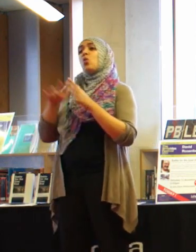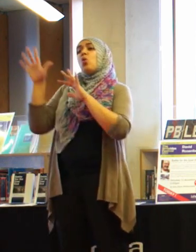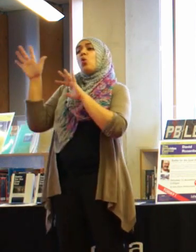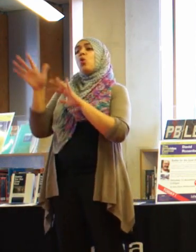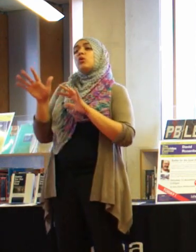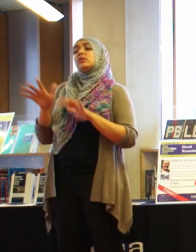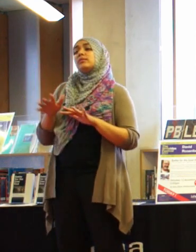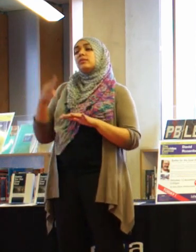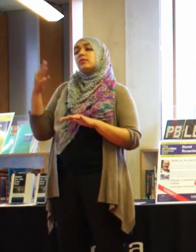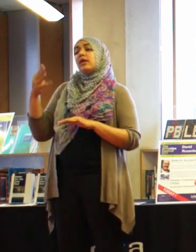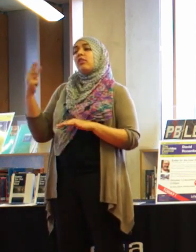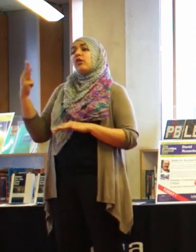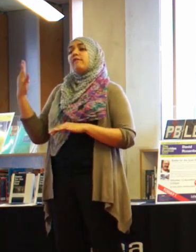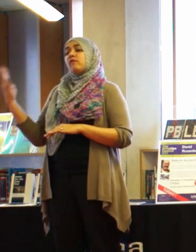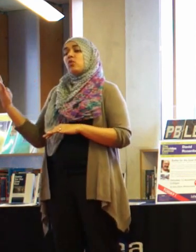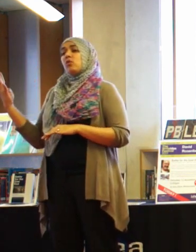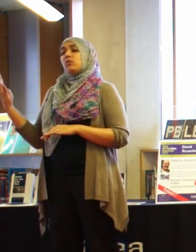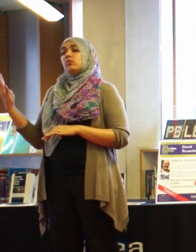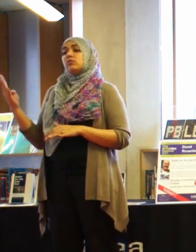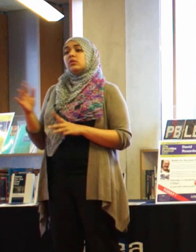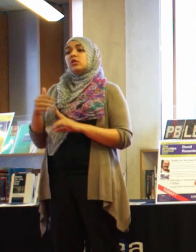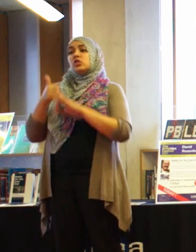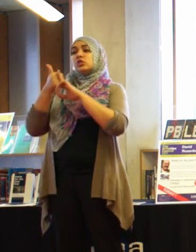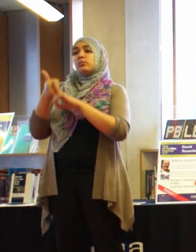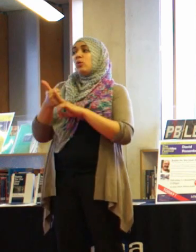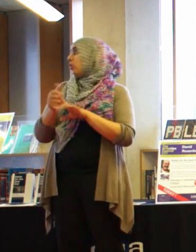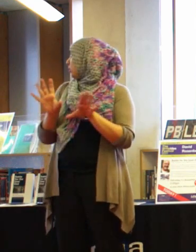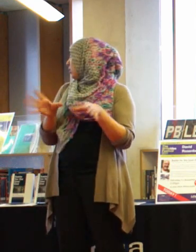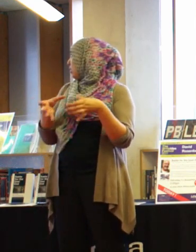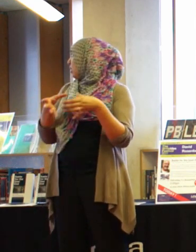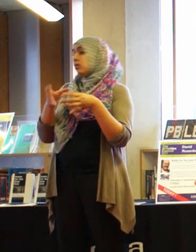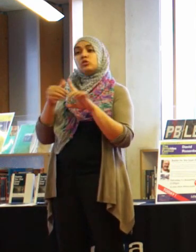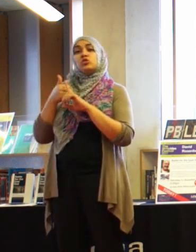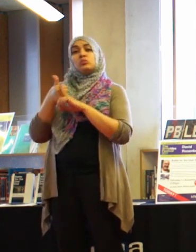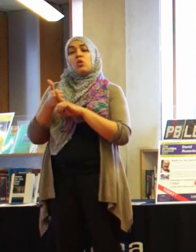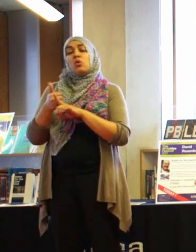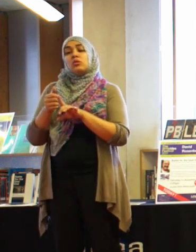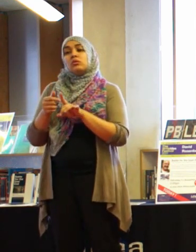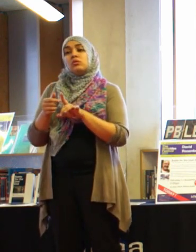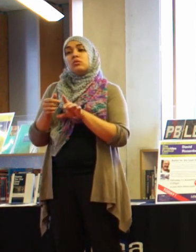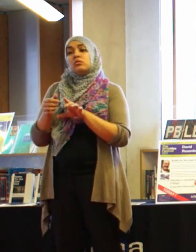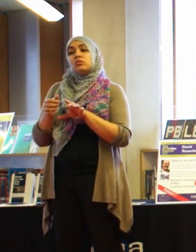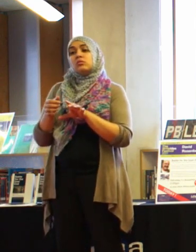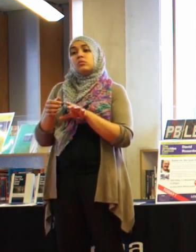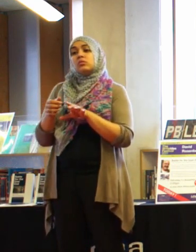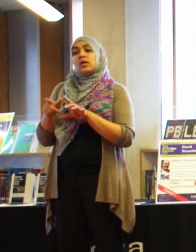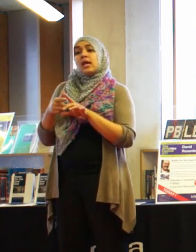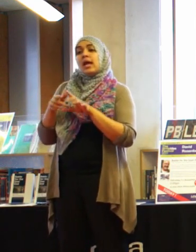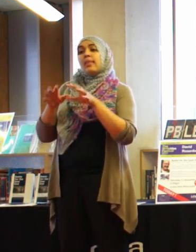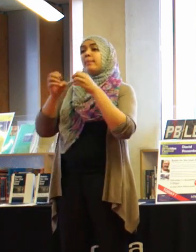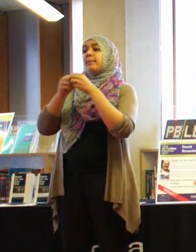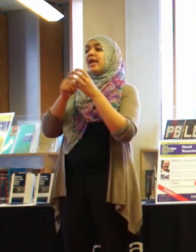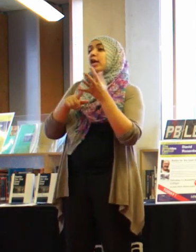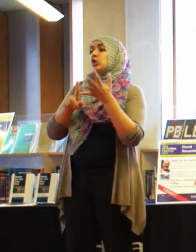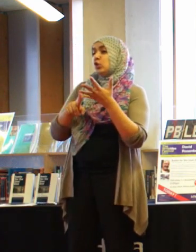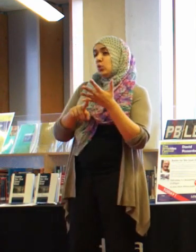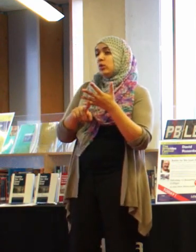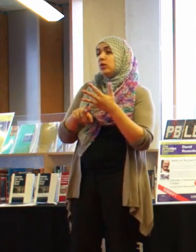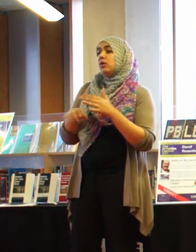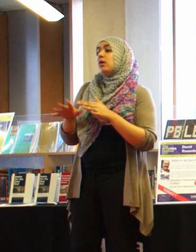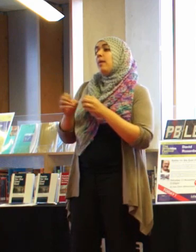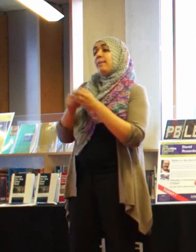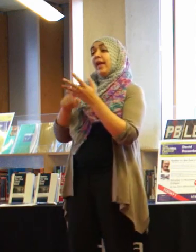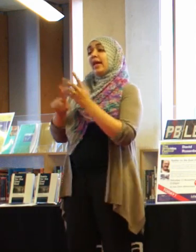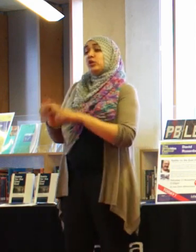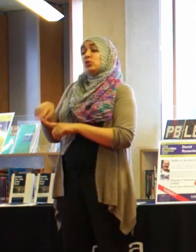with support among the rich and powerful waning, the British Union of Fascists decided that in London it would